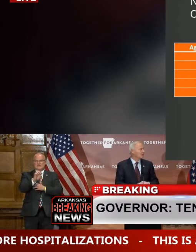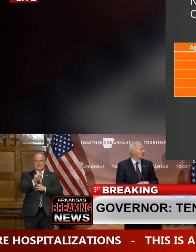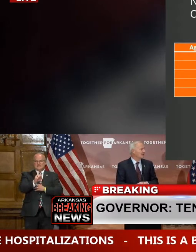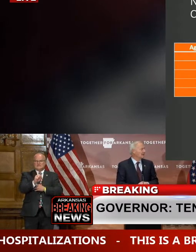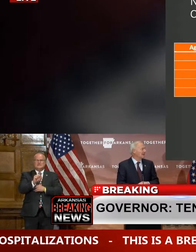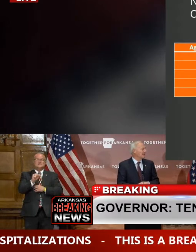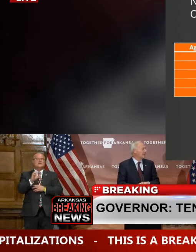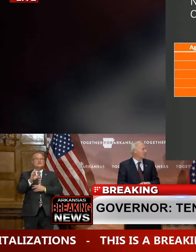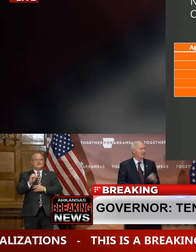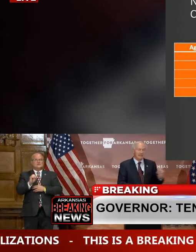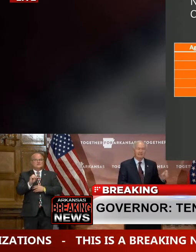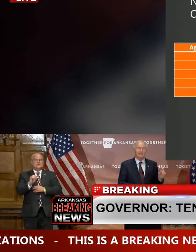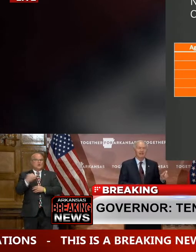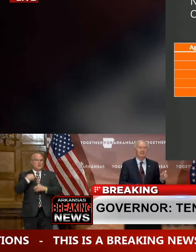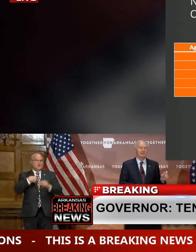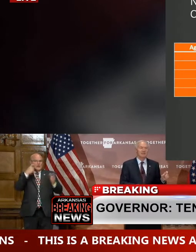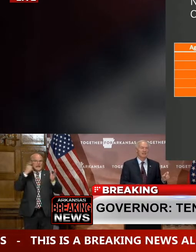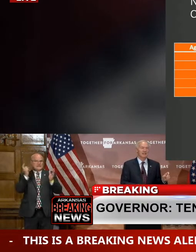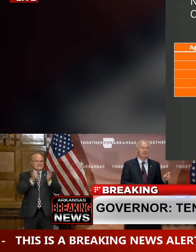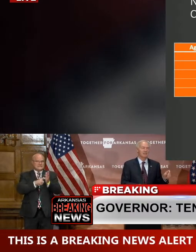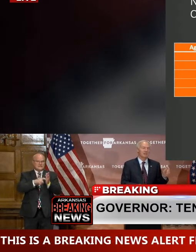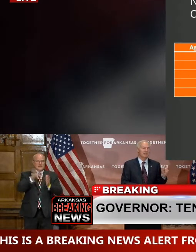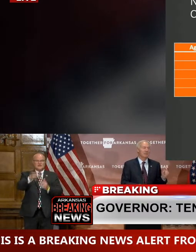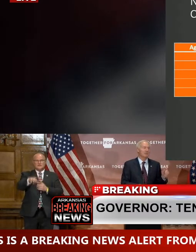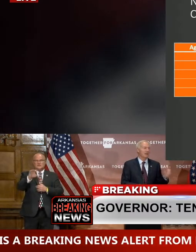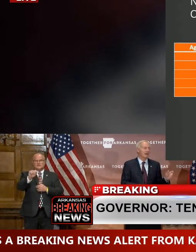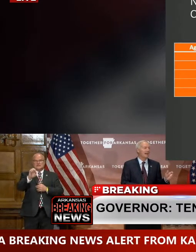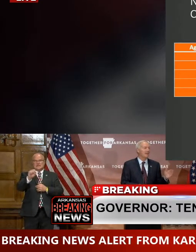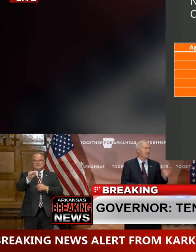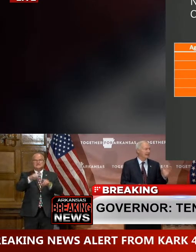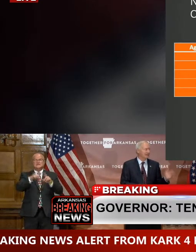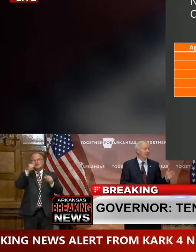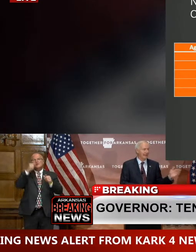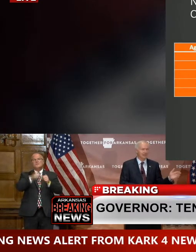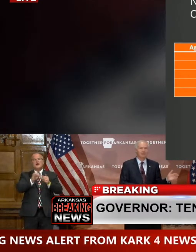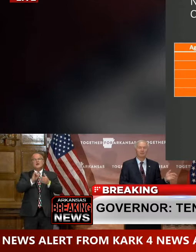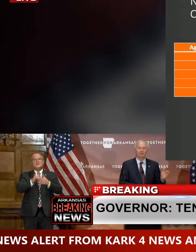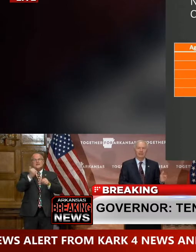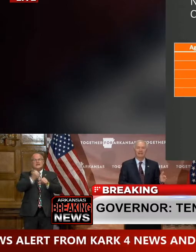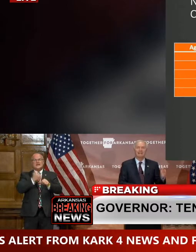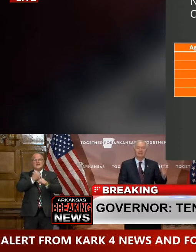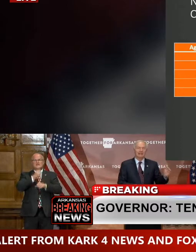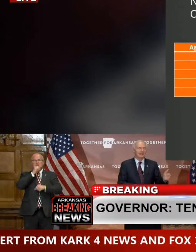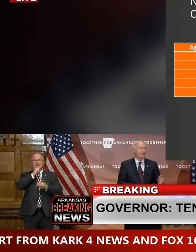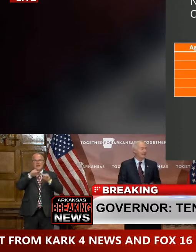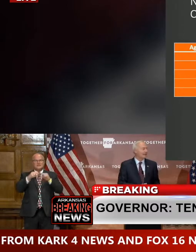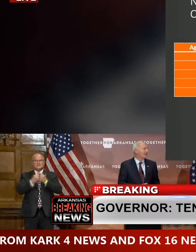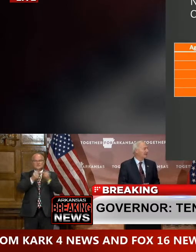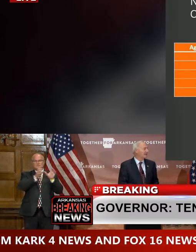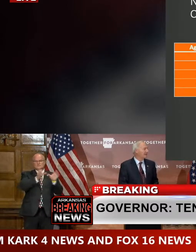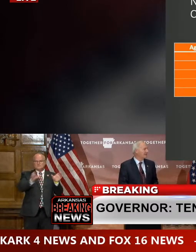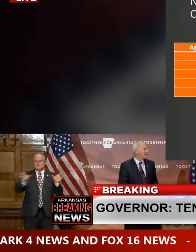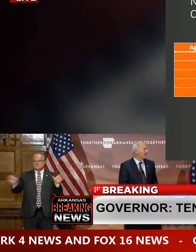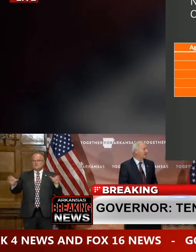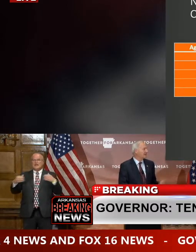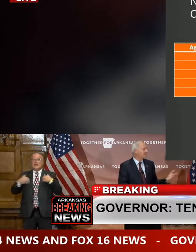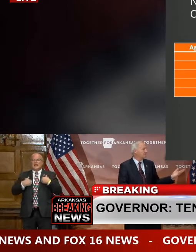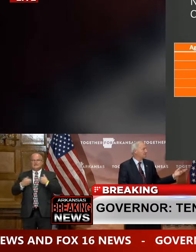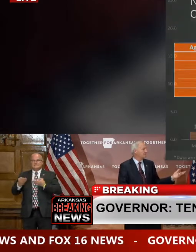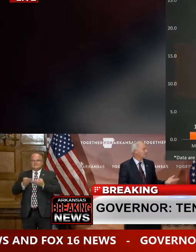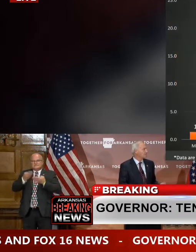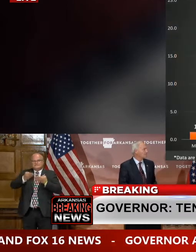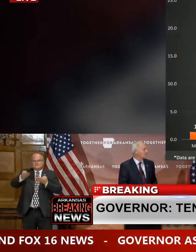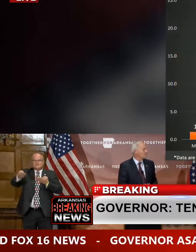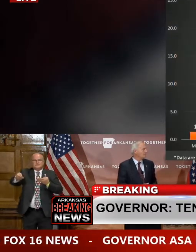And so we're identifying those cases, but it's just a reminder that every age group can carry the virus.